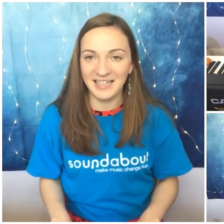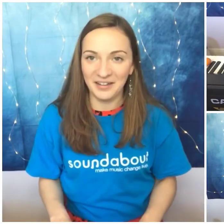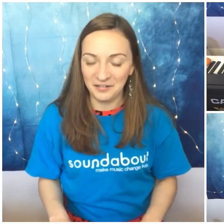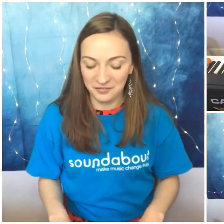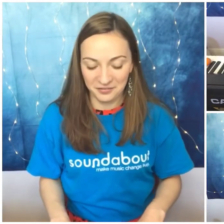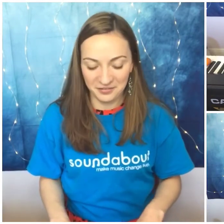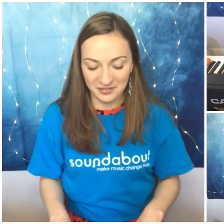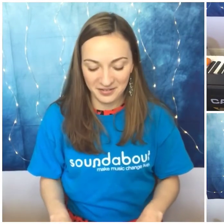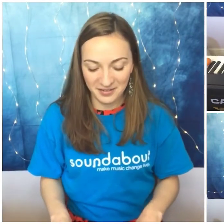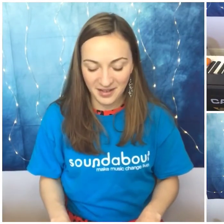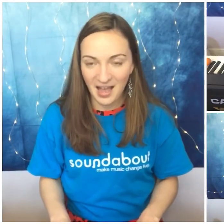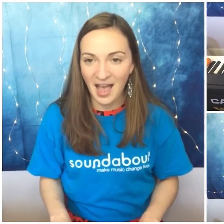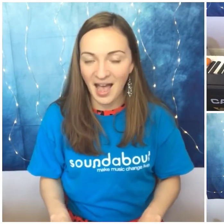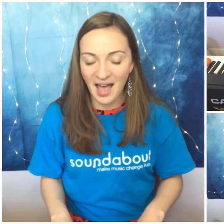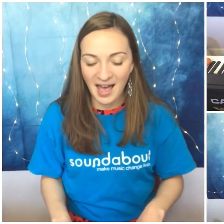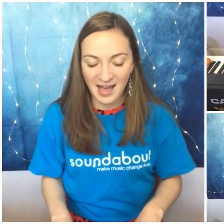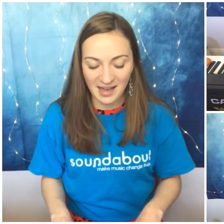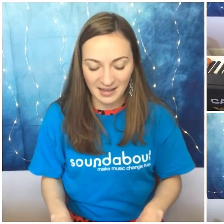Heave